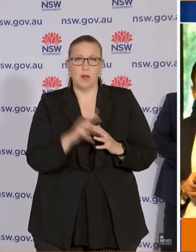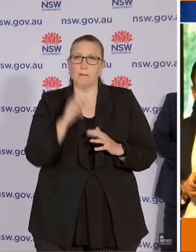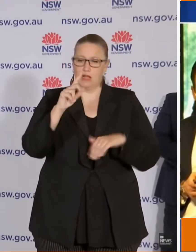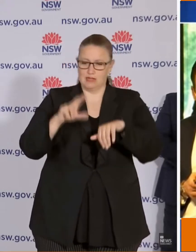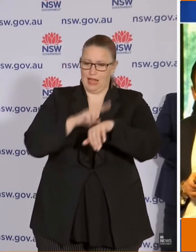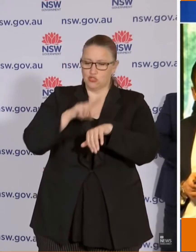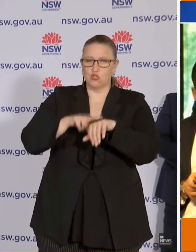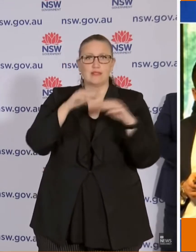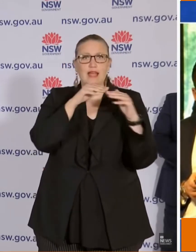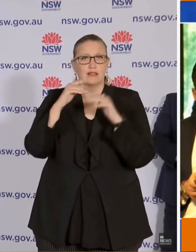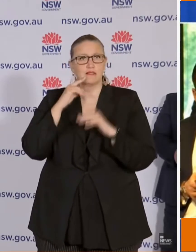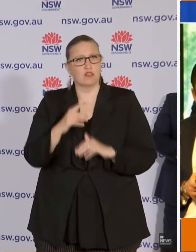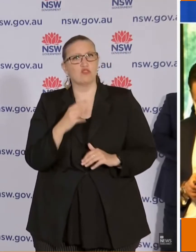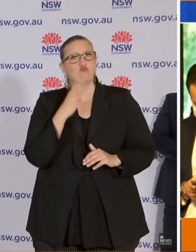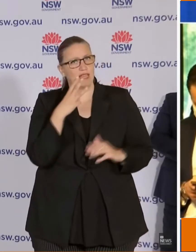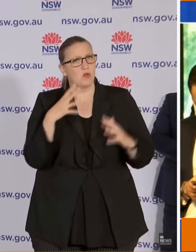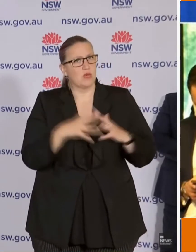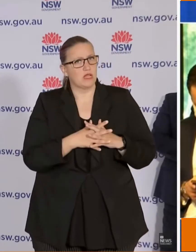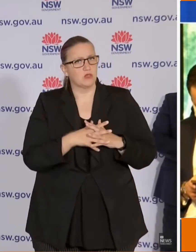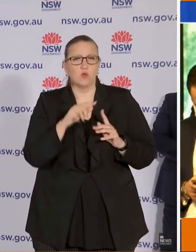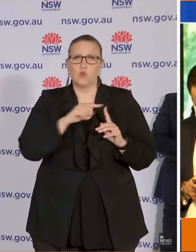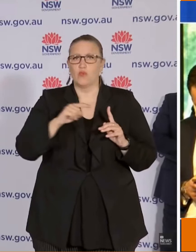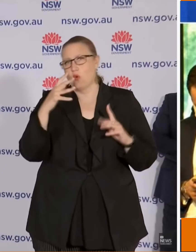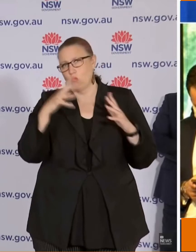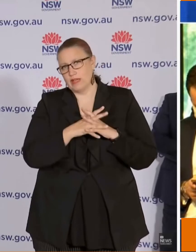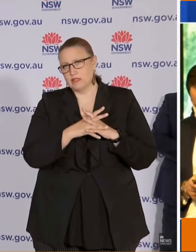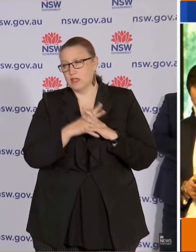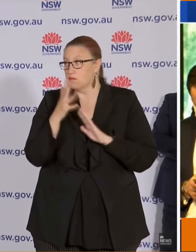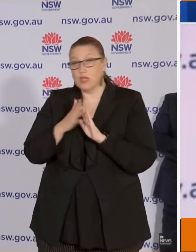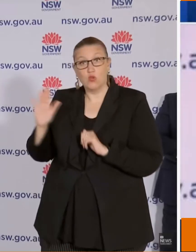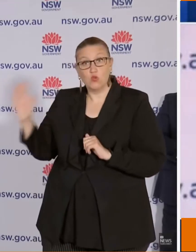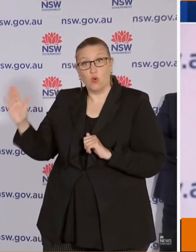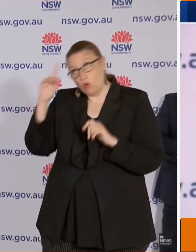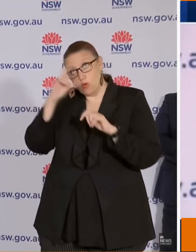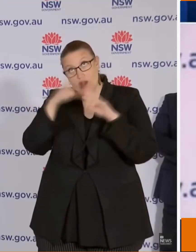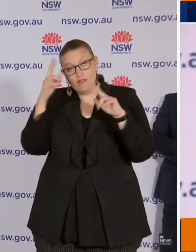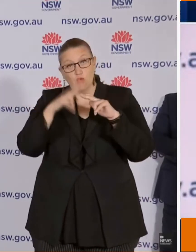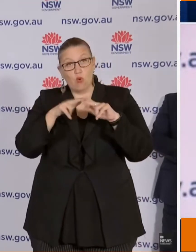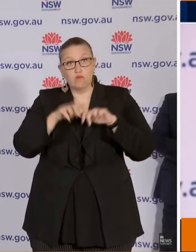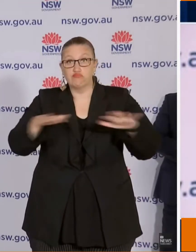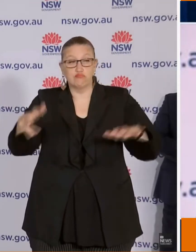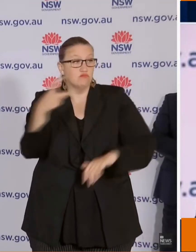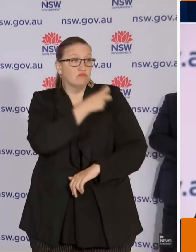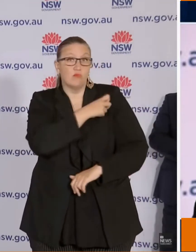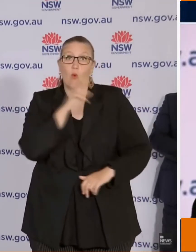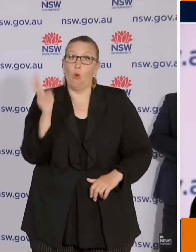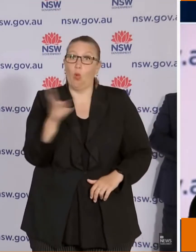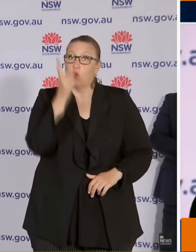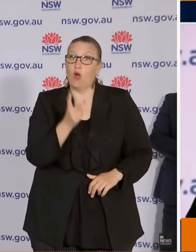70 and 80% vaccinated? And are those residents in those suburbs now at higher risk? Obviously, the